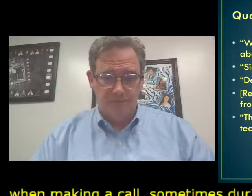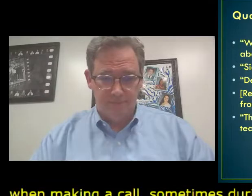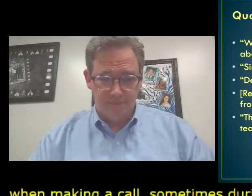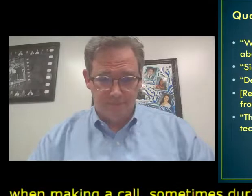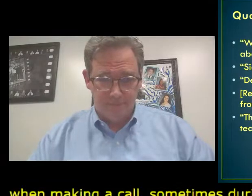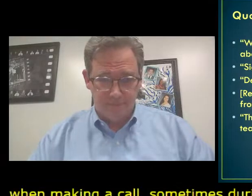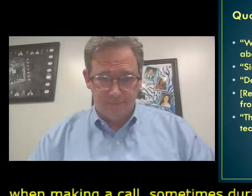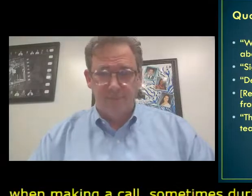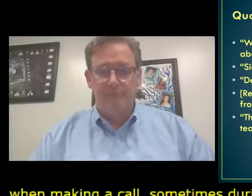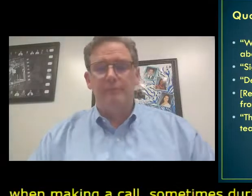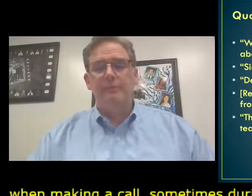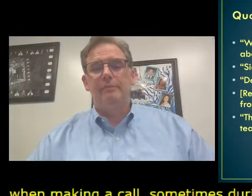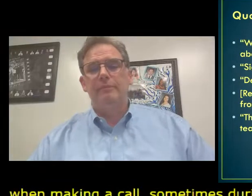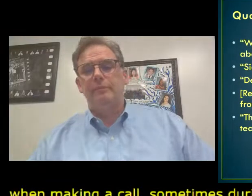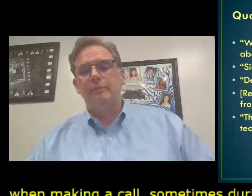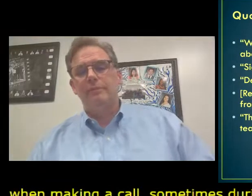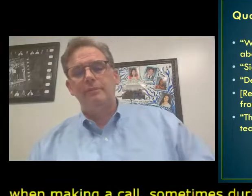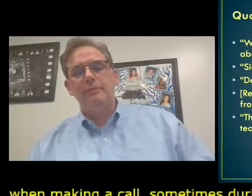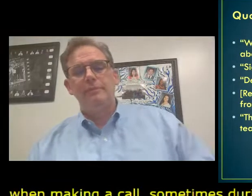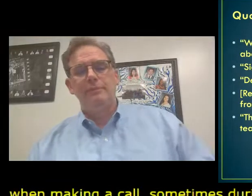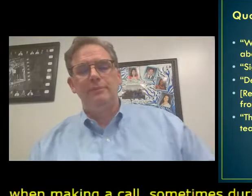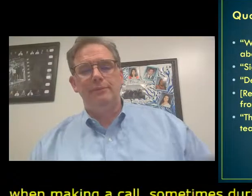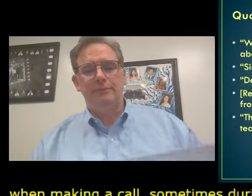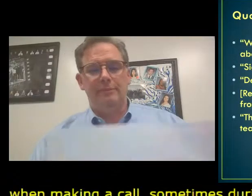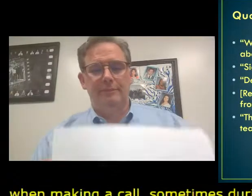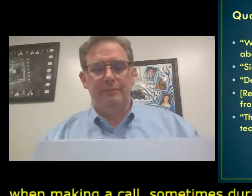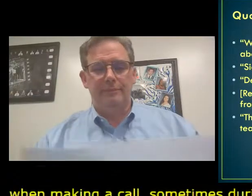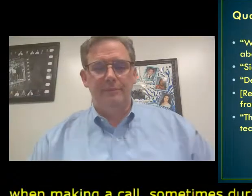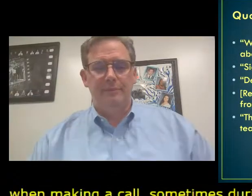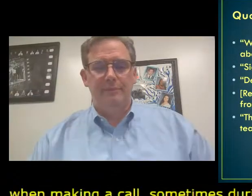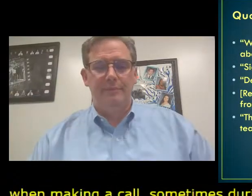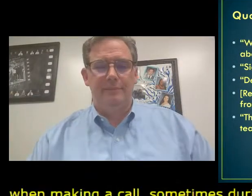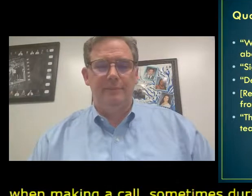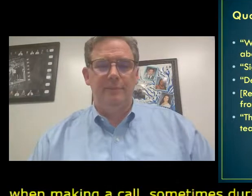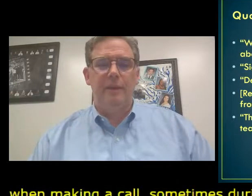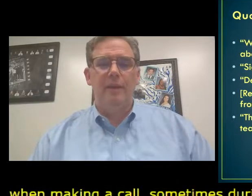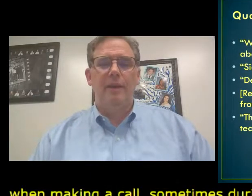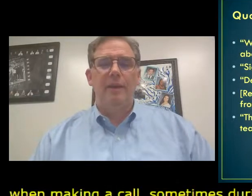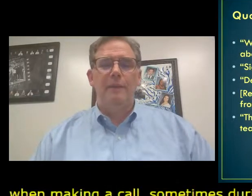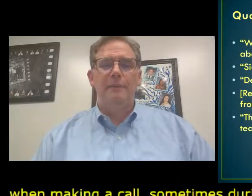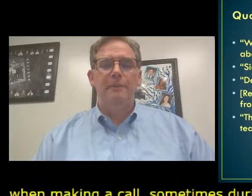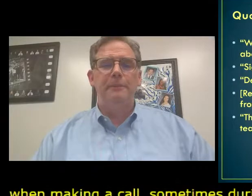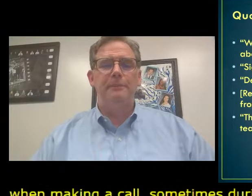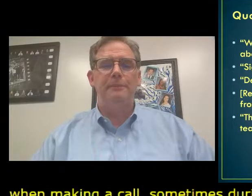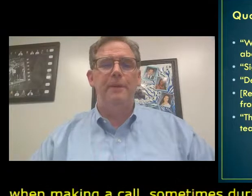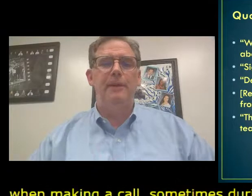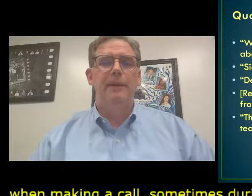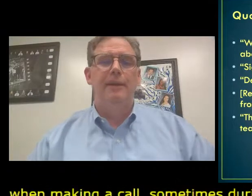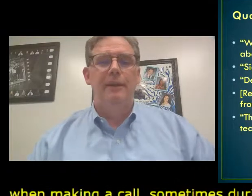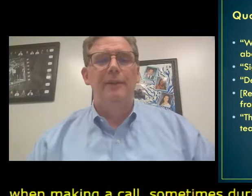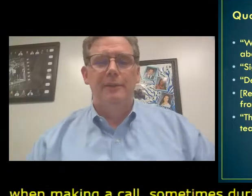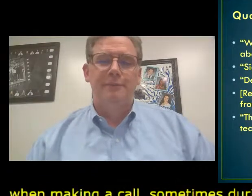When was the last time, you actually saw a telephone receiver placed on a TTY?